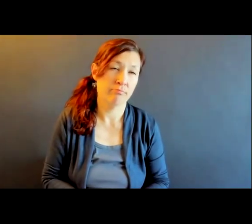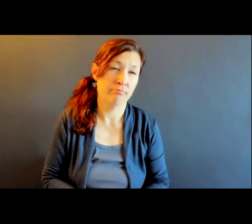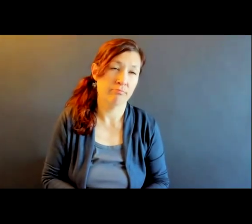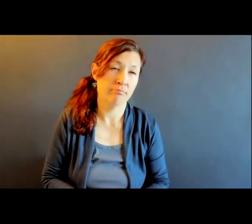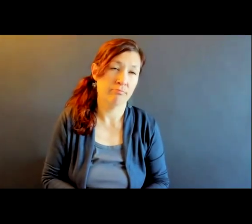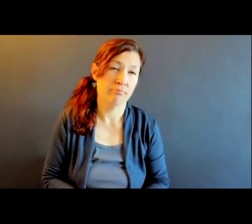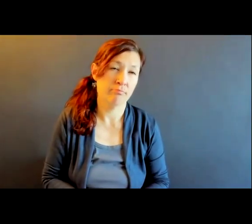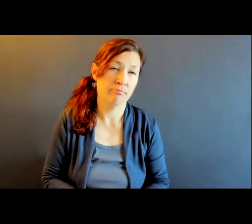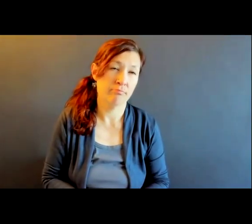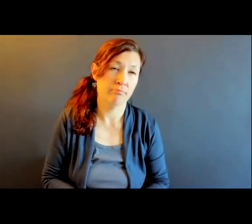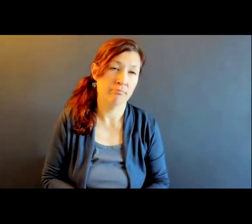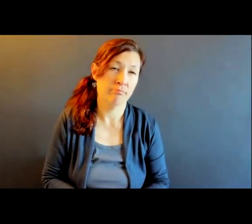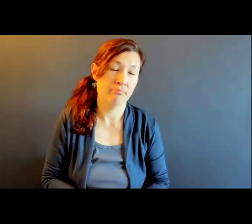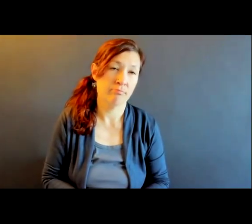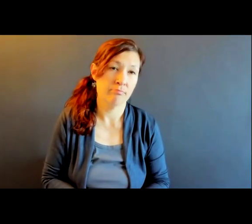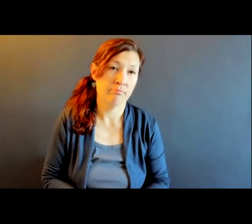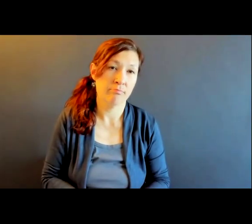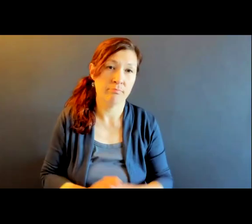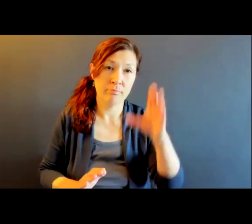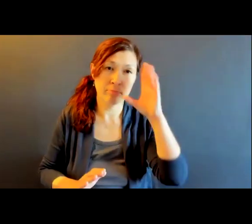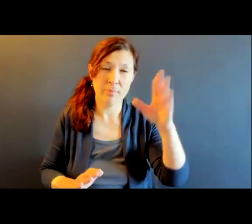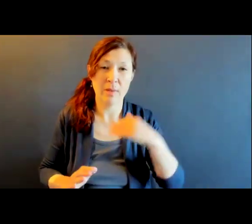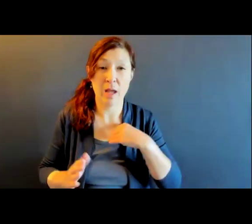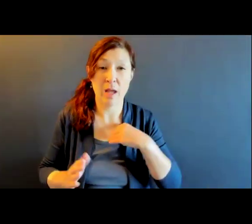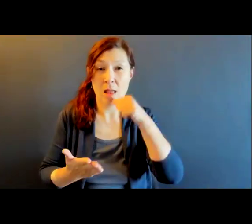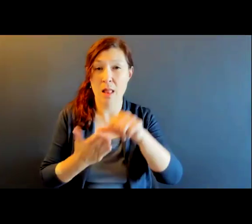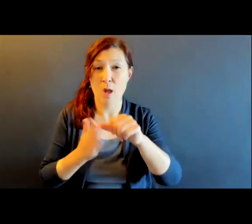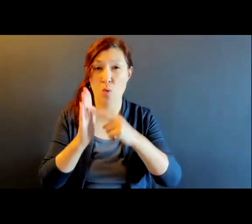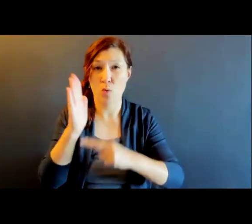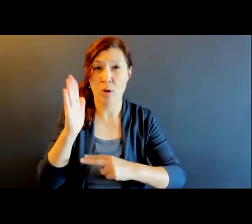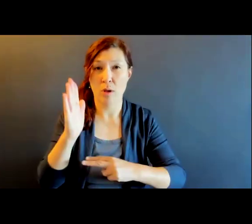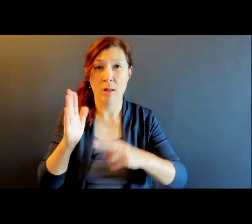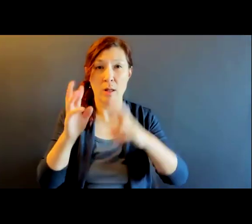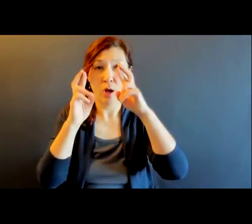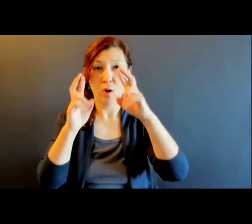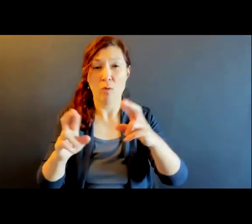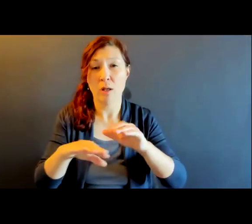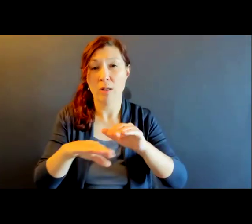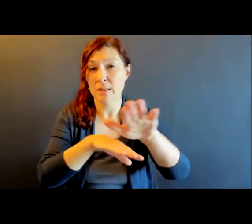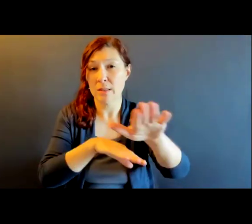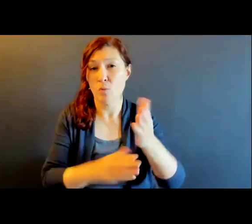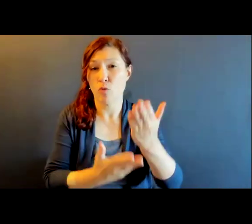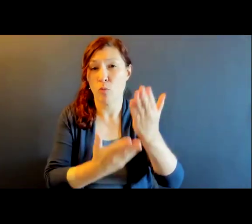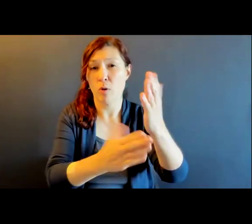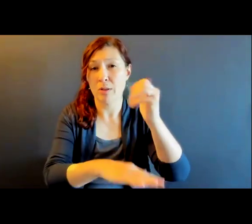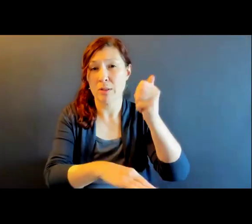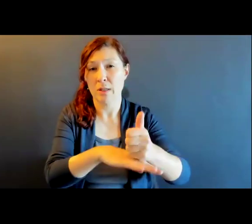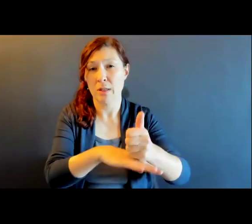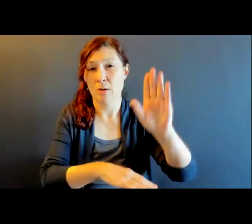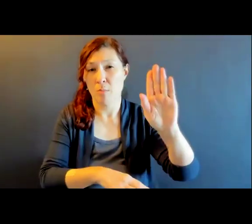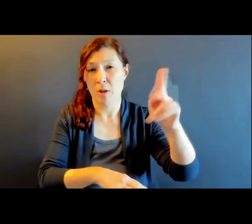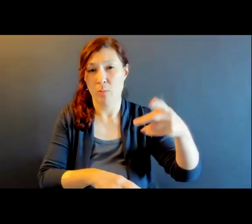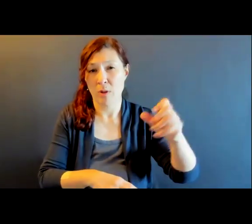So I'm just going to read the letter. We respectfully submit this proposal to establish a Boston Public